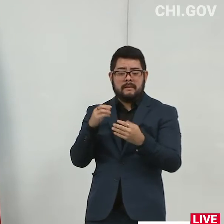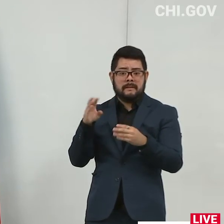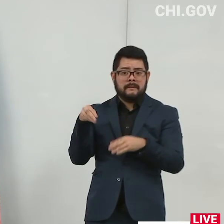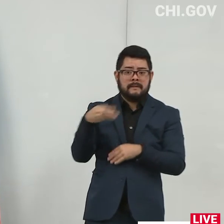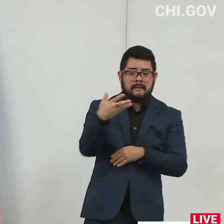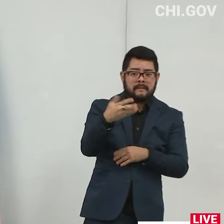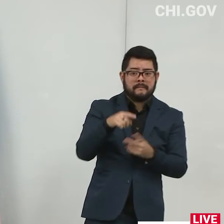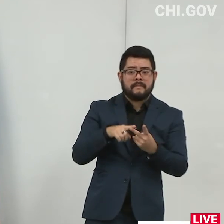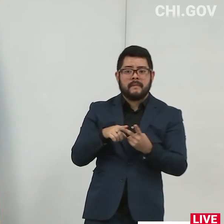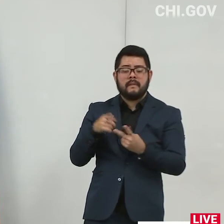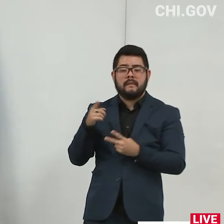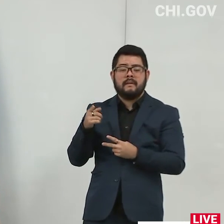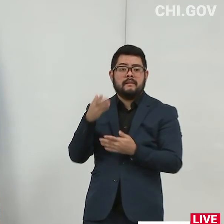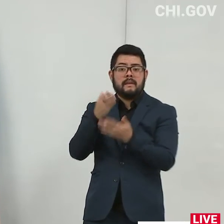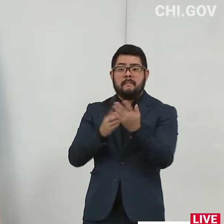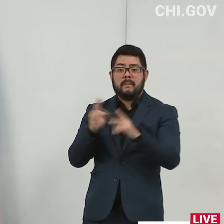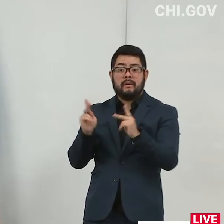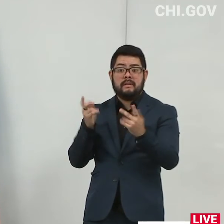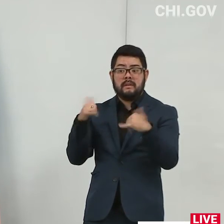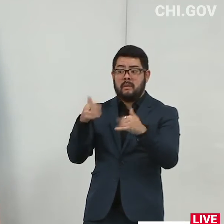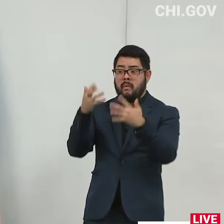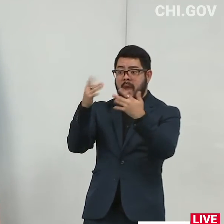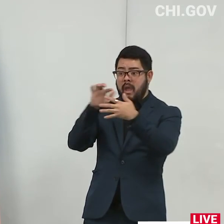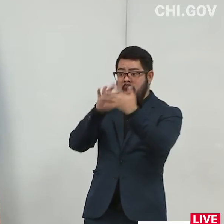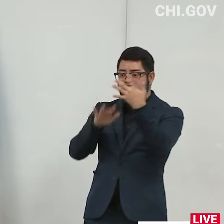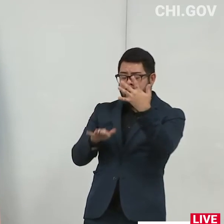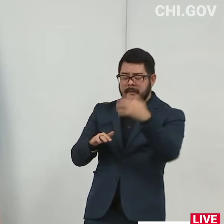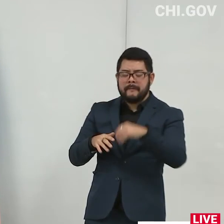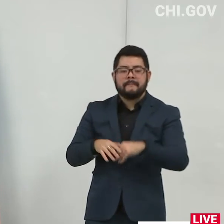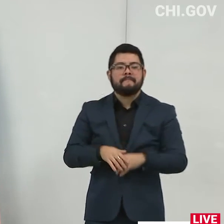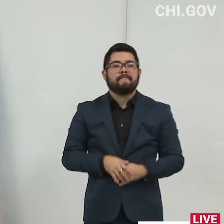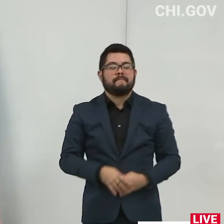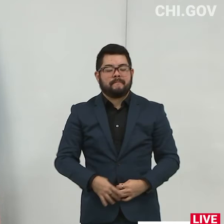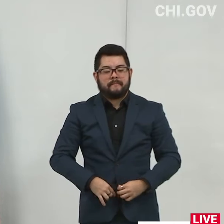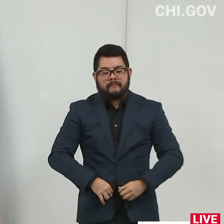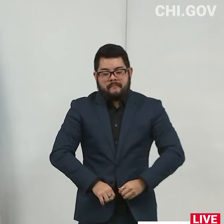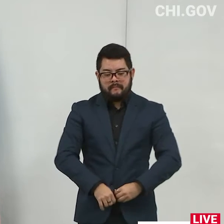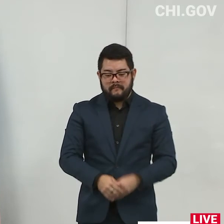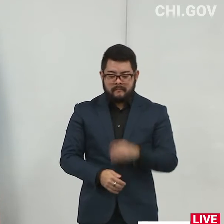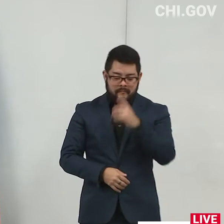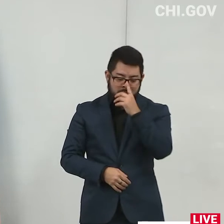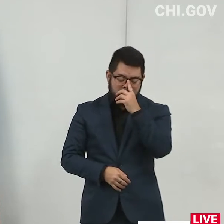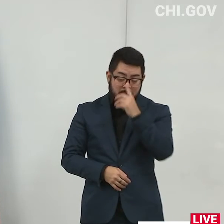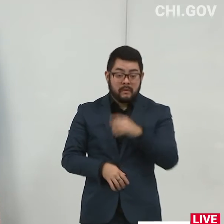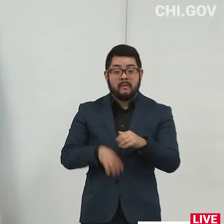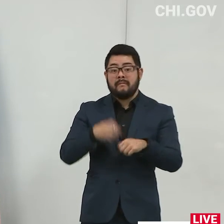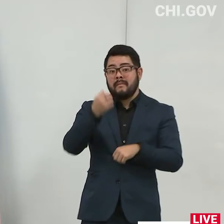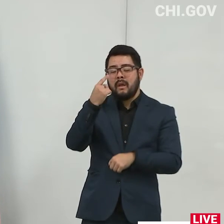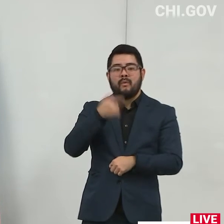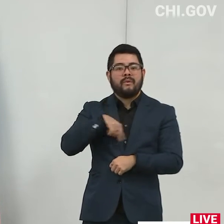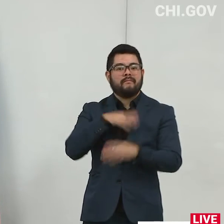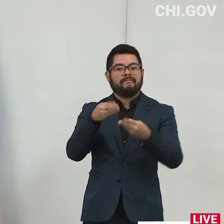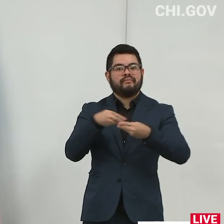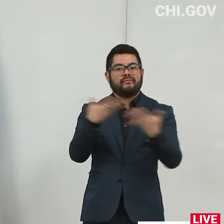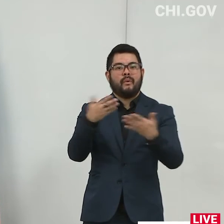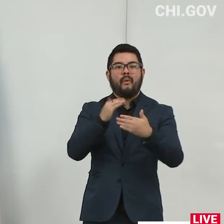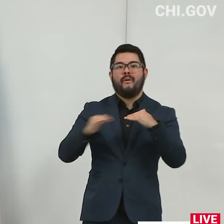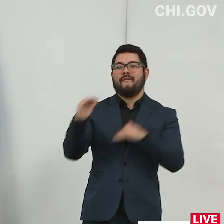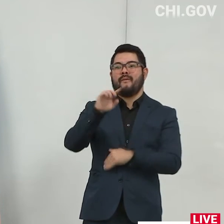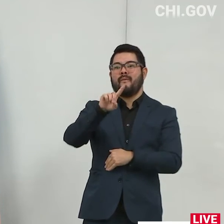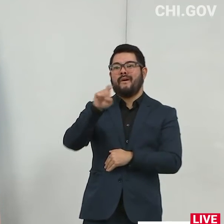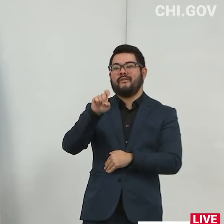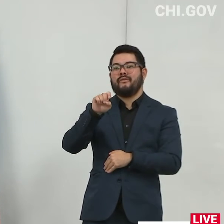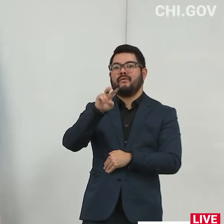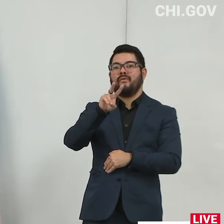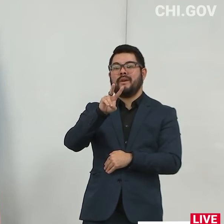hearing some are still waiting to get these devices. Well, first of all, we have distributed over 128,000 devices.